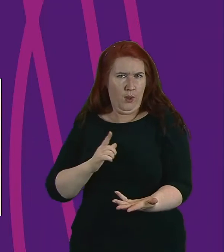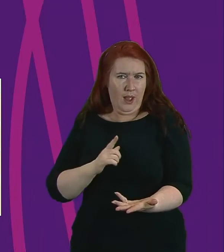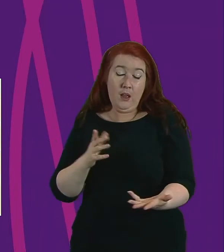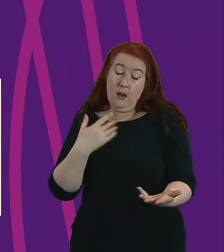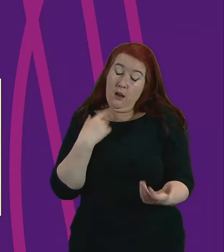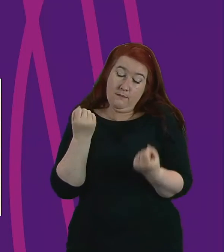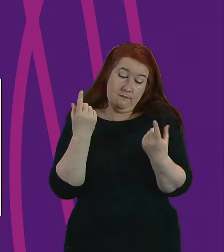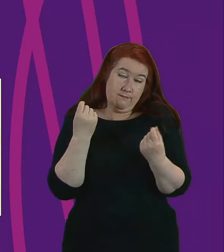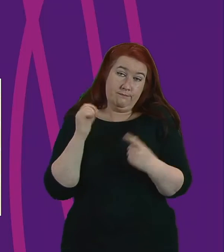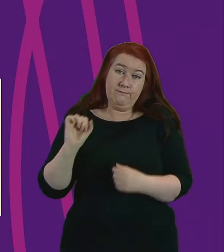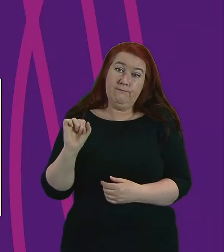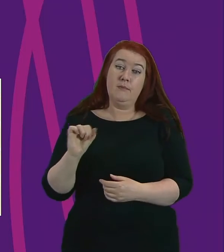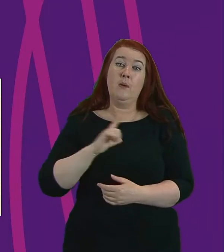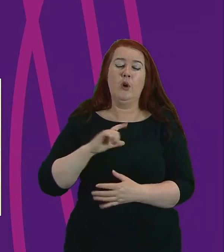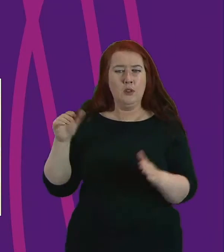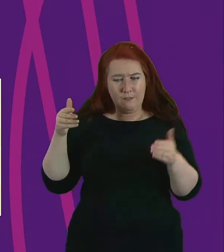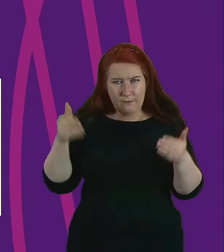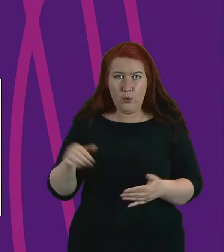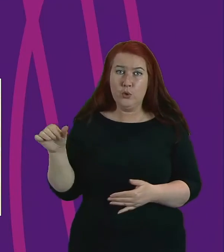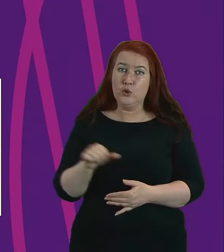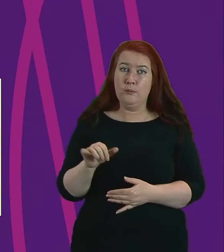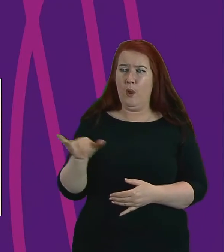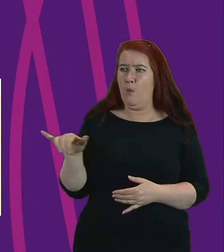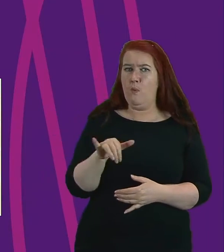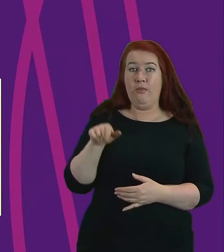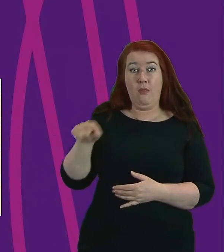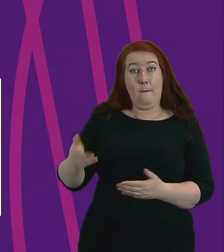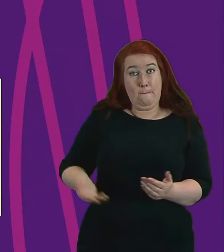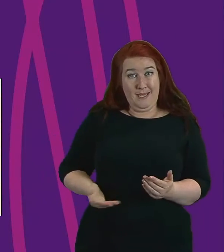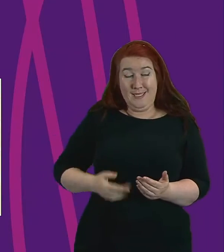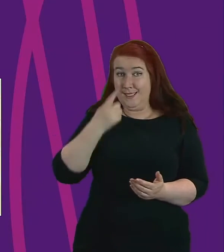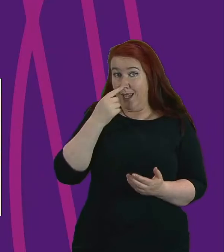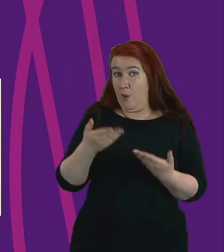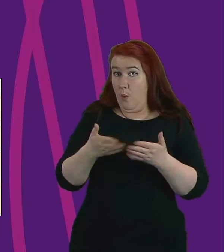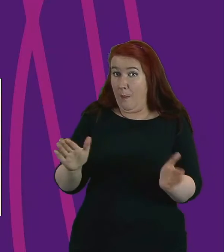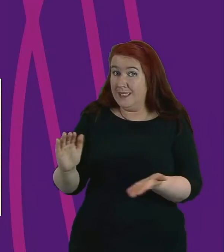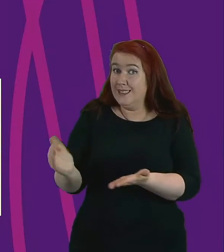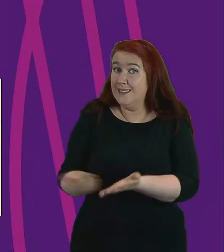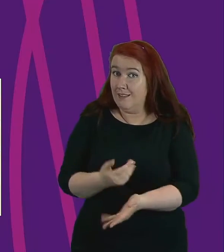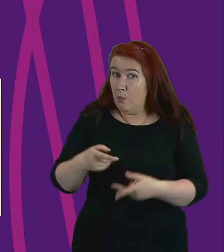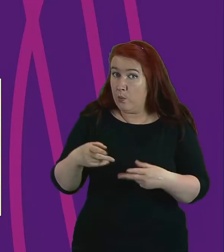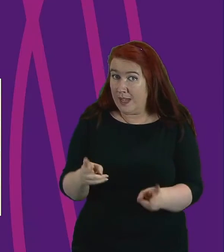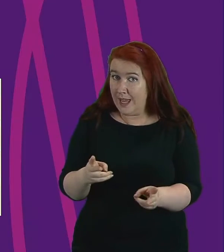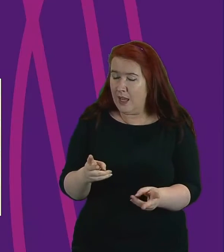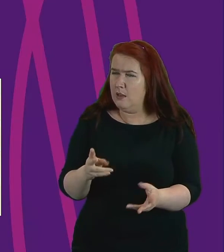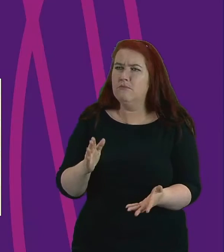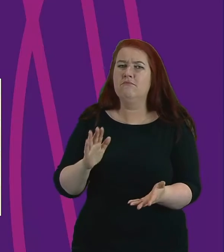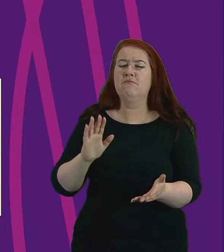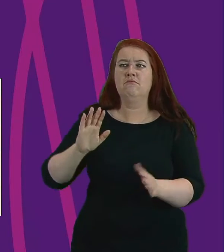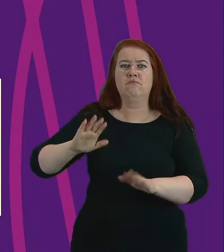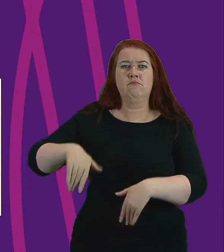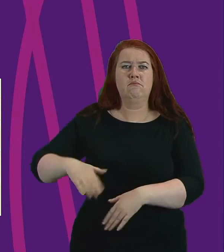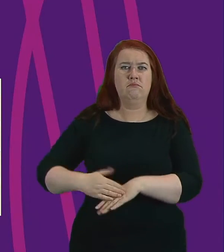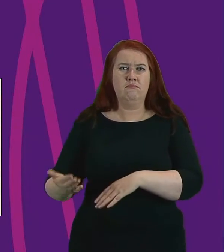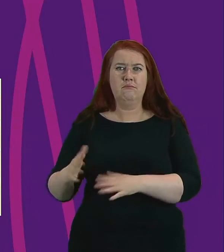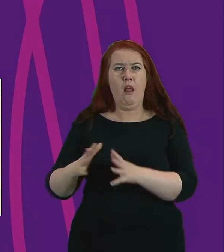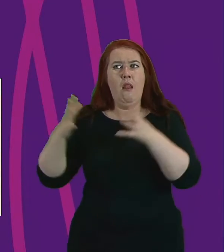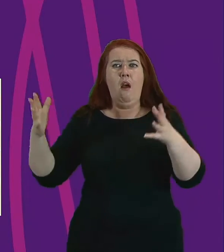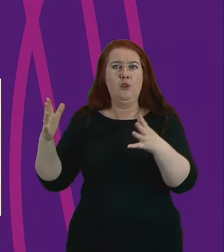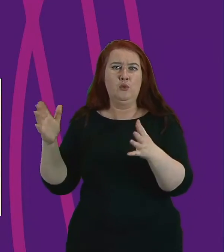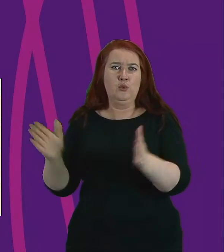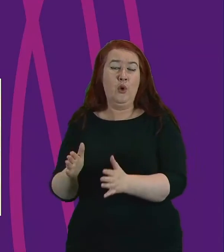view, that the focus should be on whether or not the business can reopen safely as opposed to its size. Of